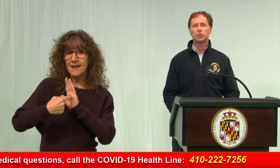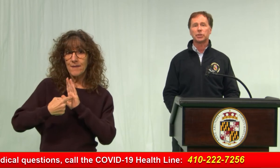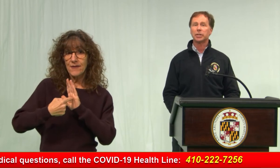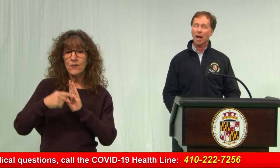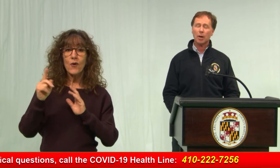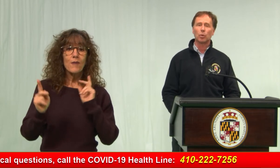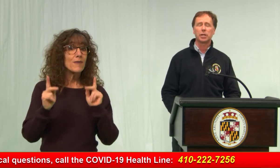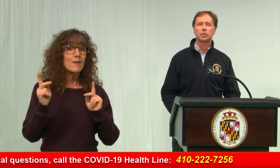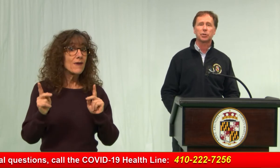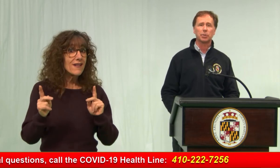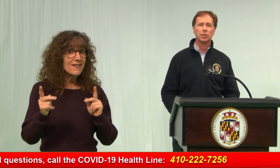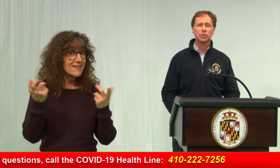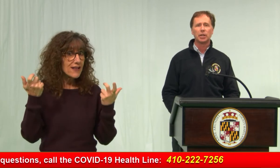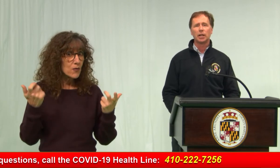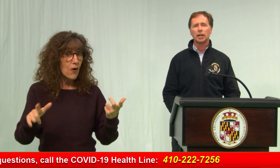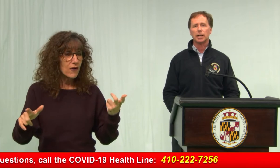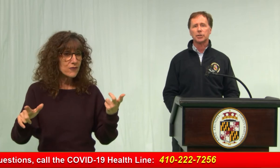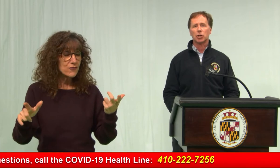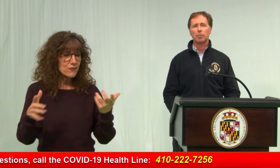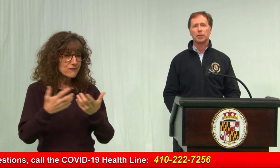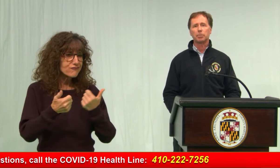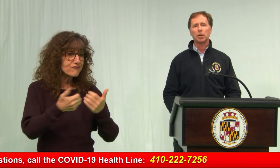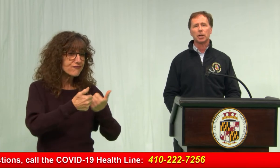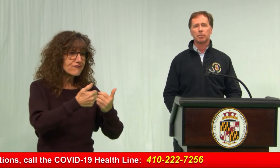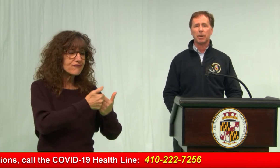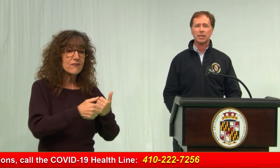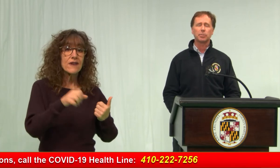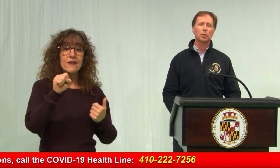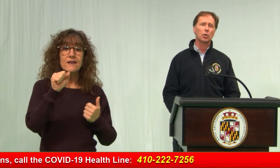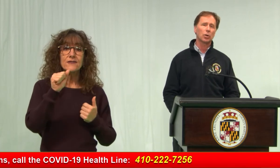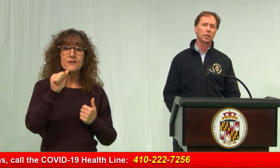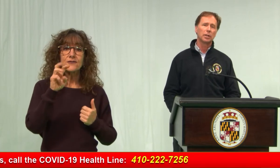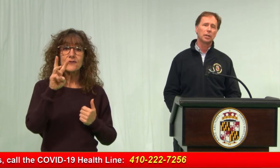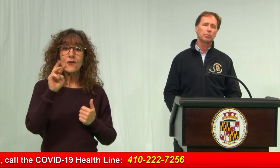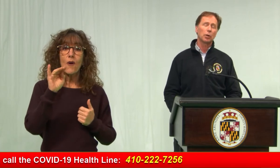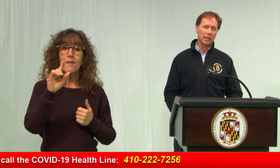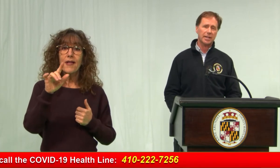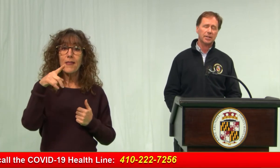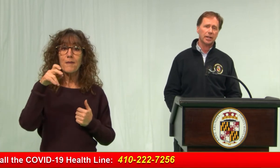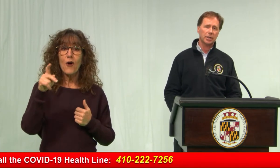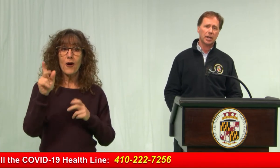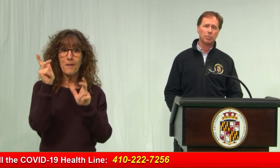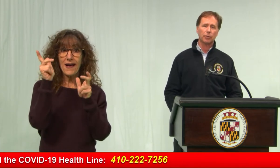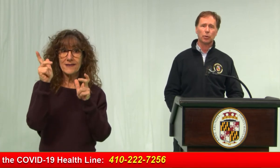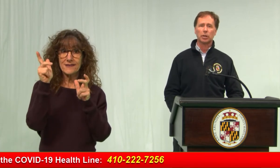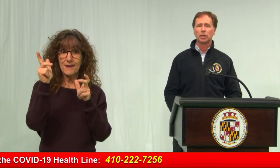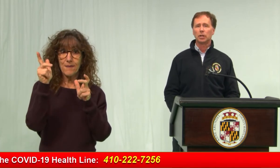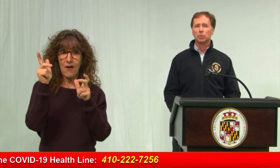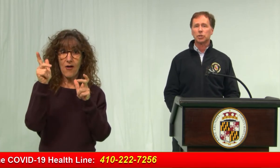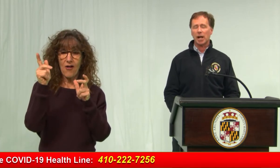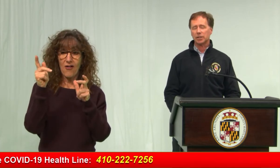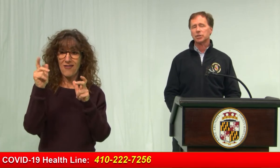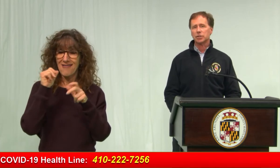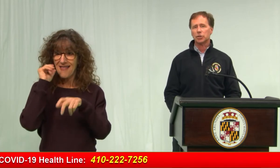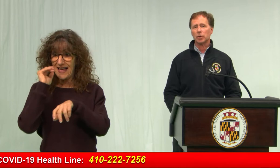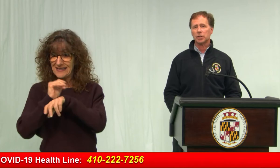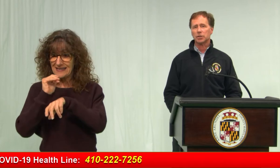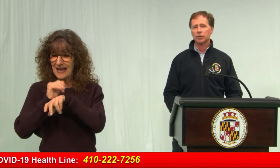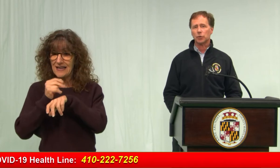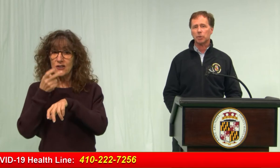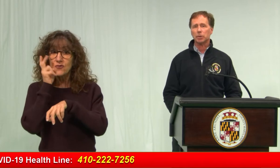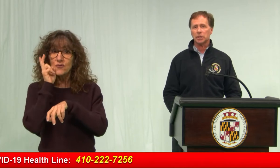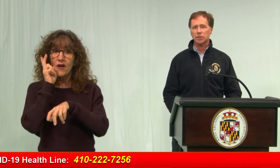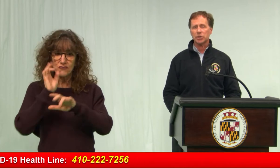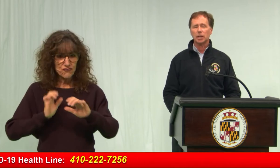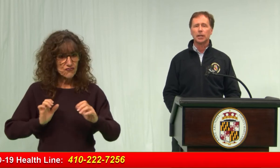where people did not want to disperse. Sawmill Park basketball court, both last night and the night before, were challenging